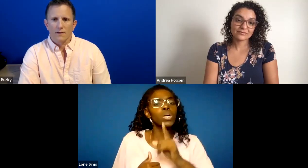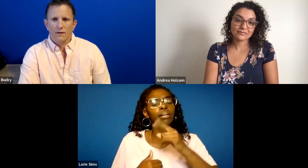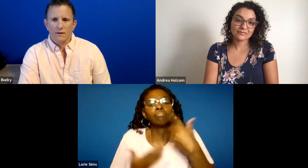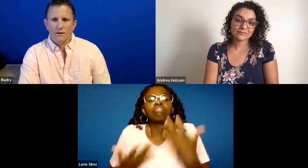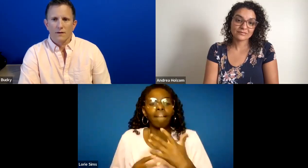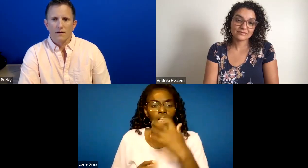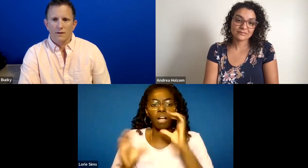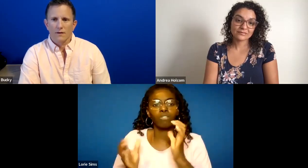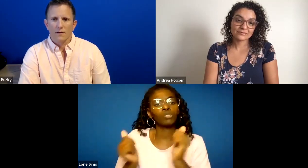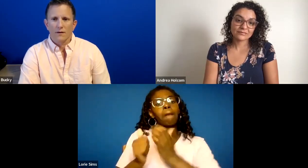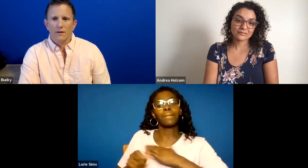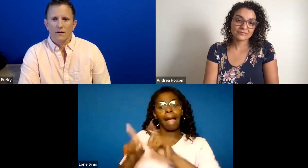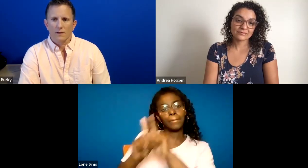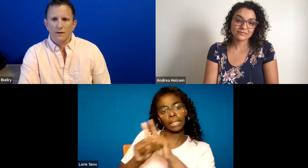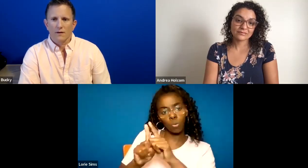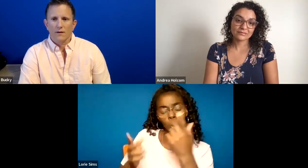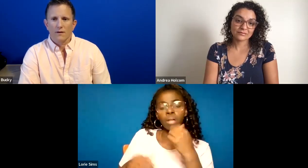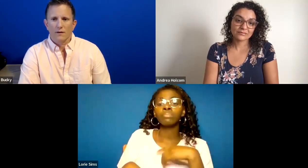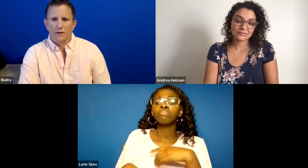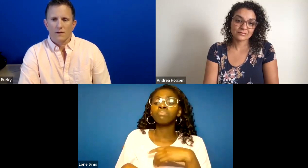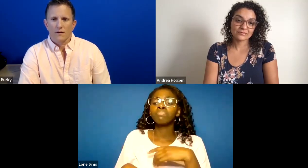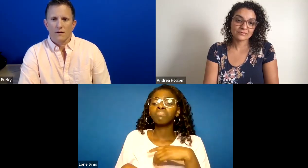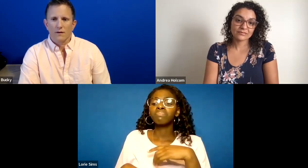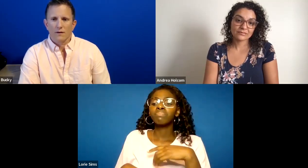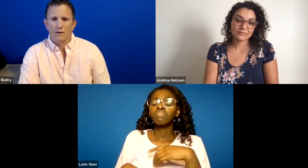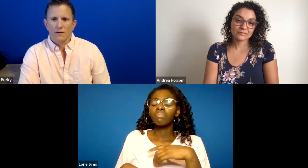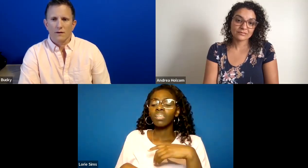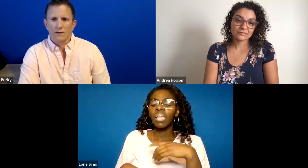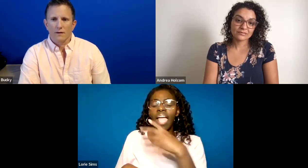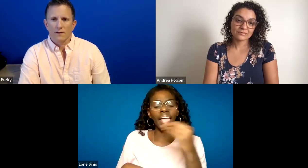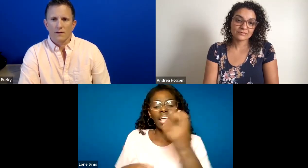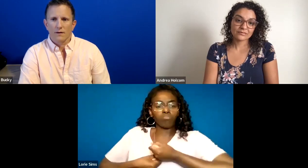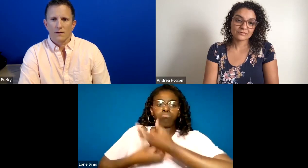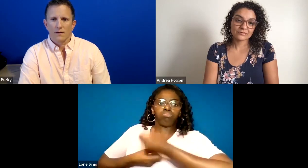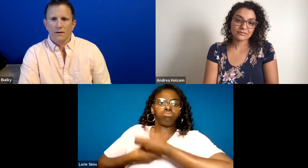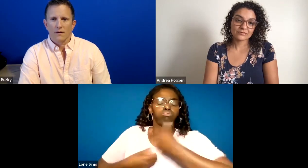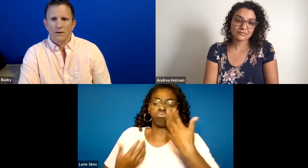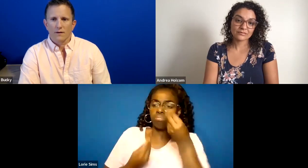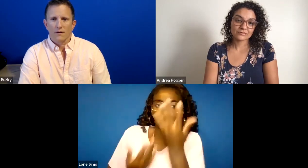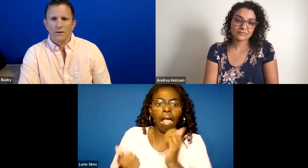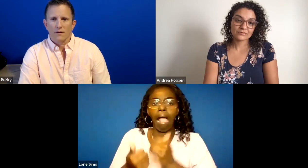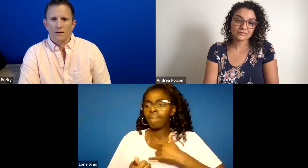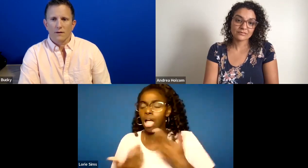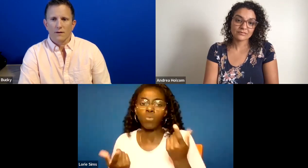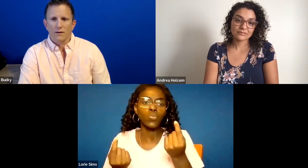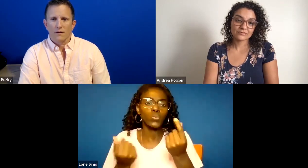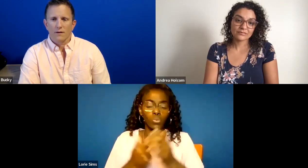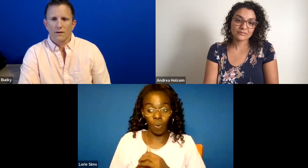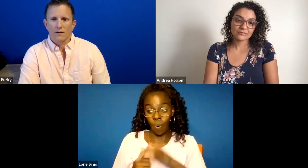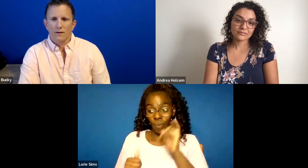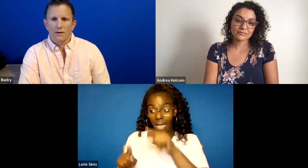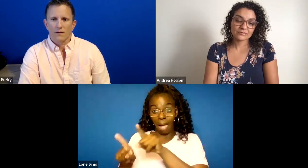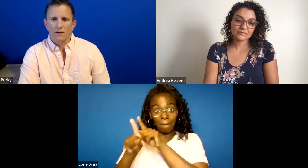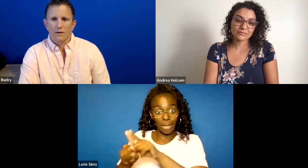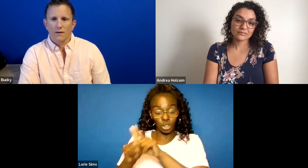much later that I really sat down, had a conversation with a mentor, and just vented,